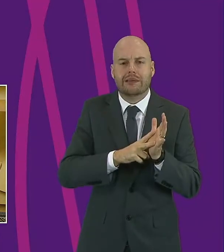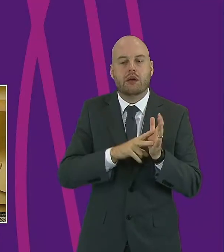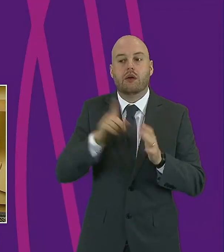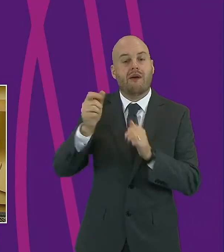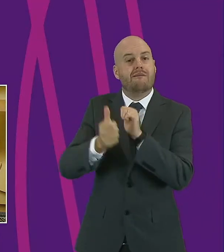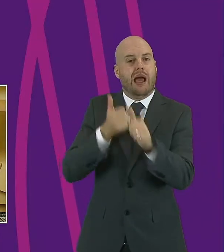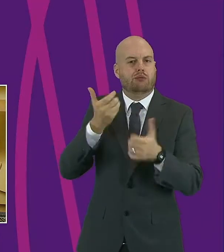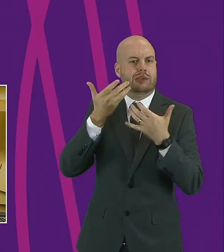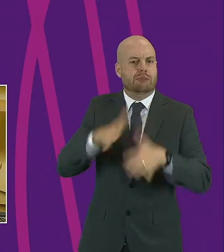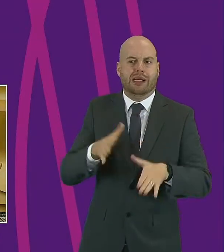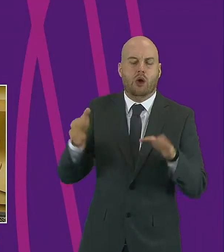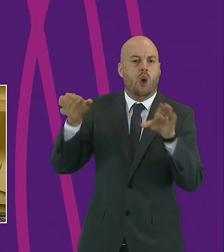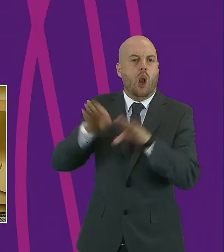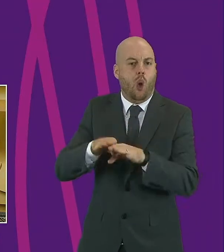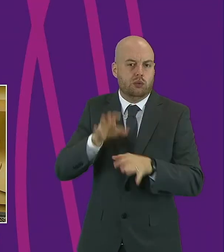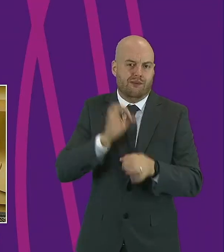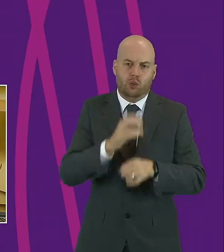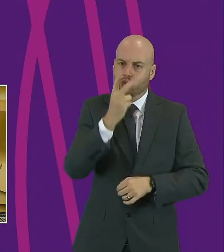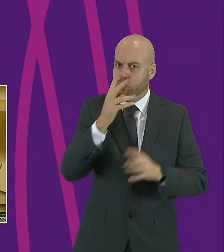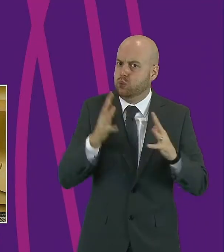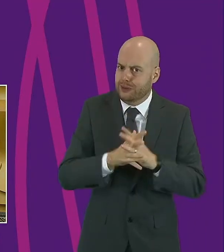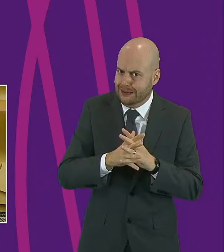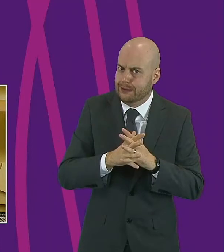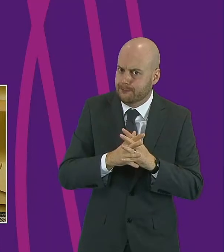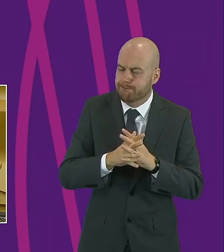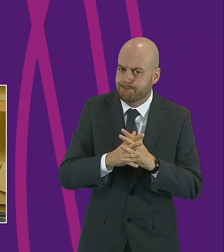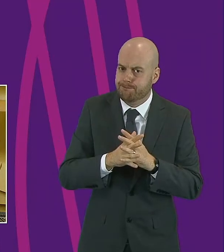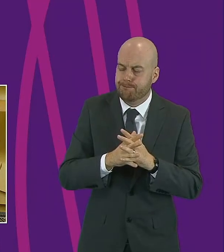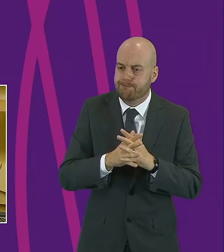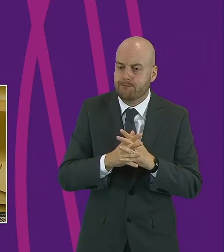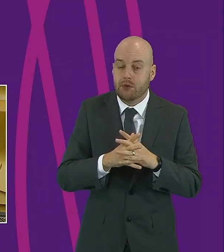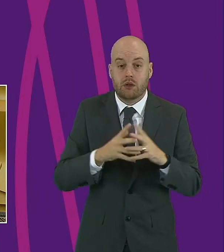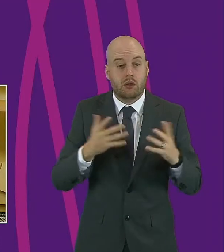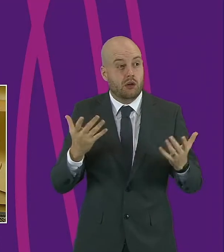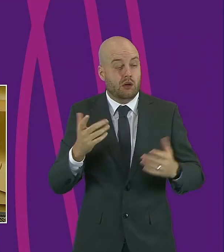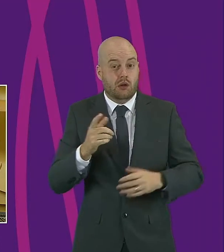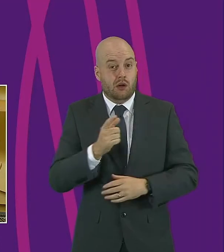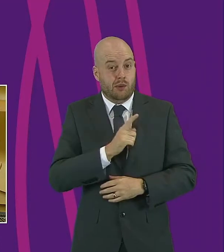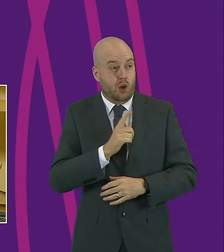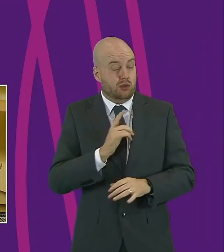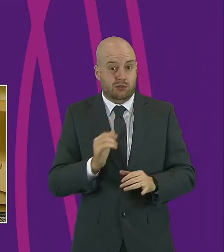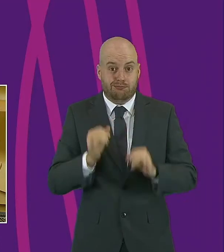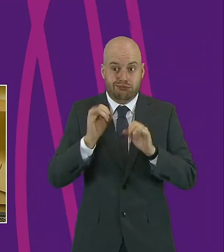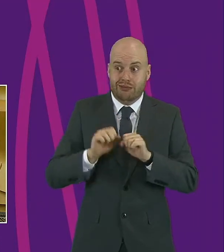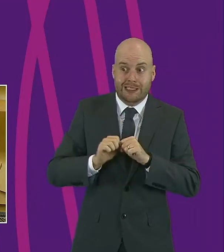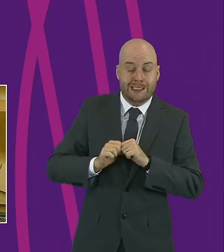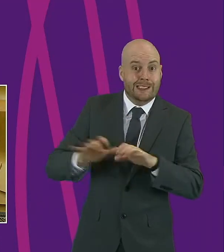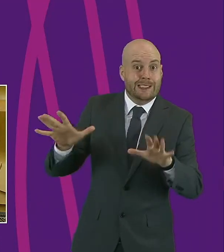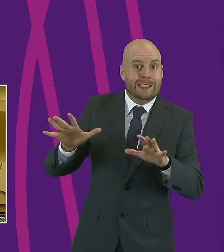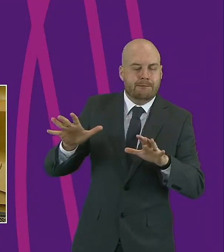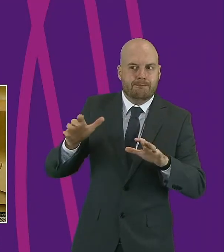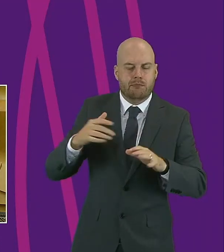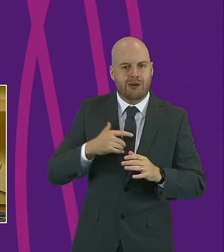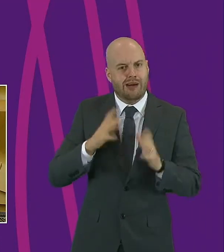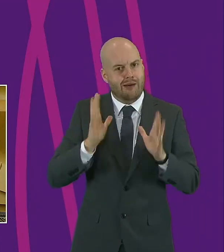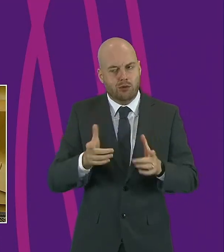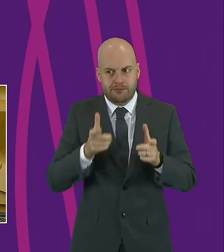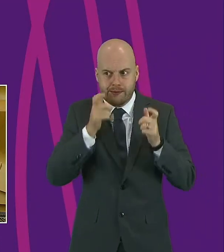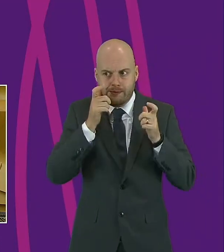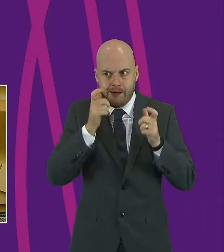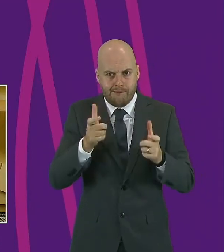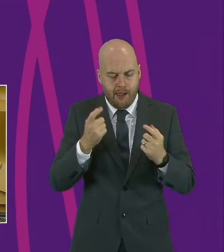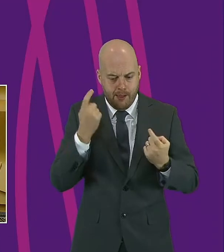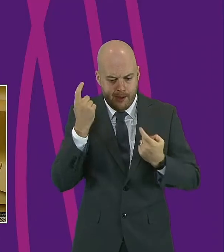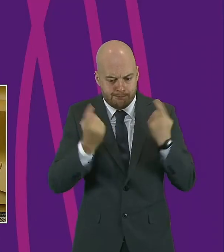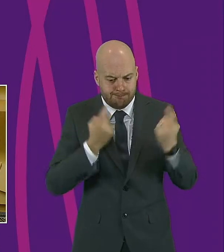down for a 2-week period. Given the nature and potential scale of this outbreak, we are considering carefully and urgently whether further restrictions